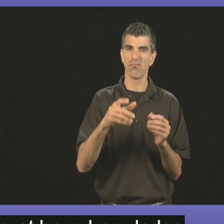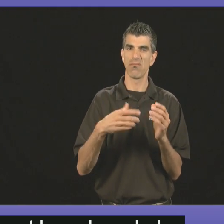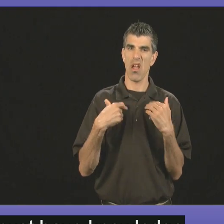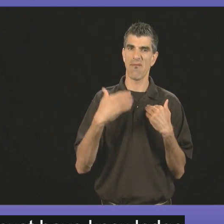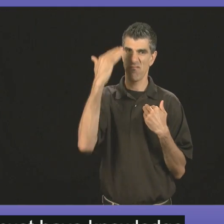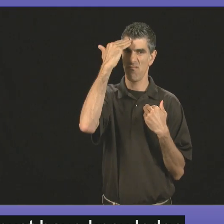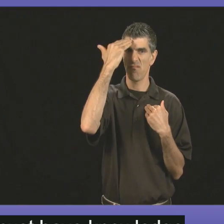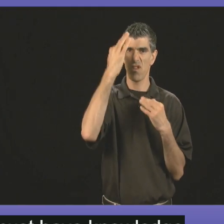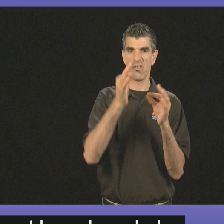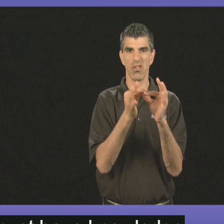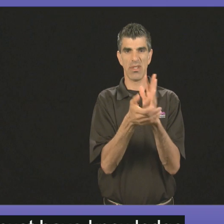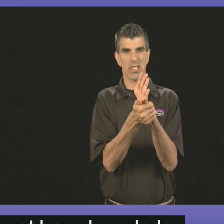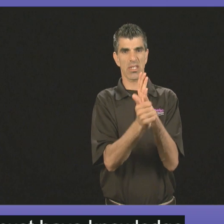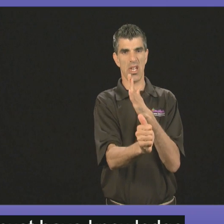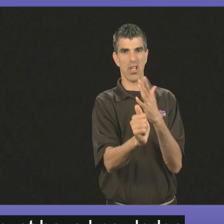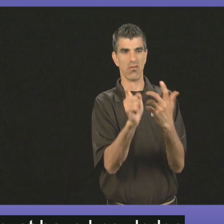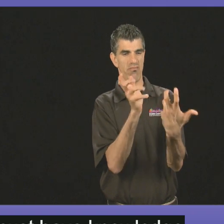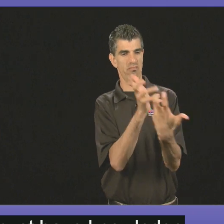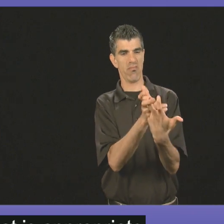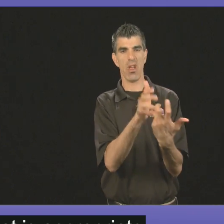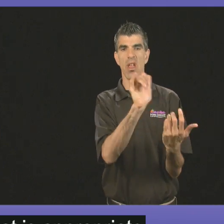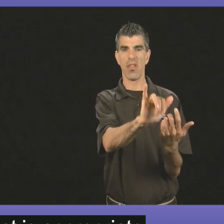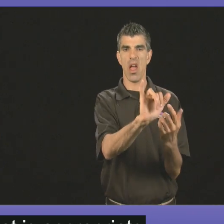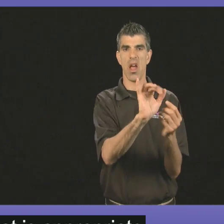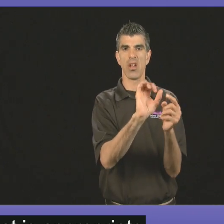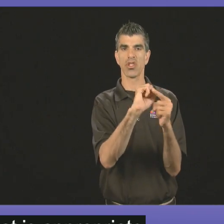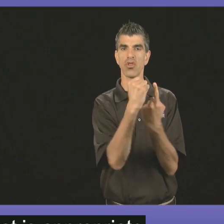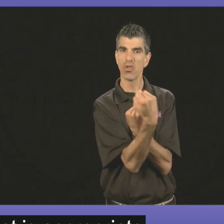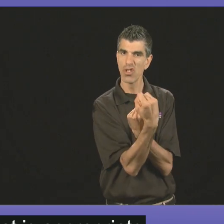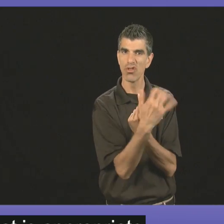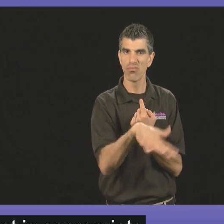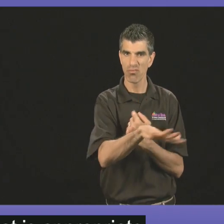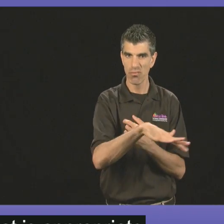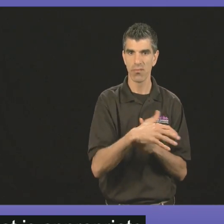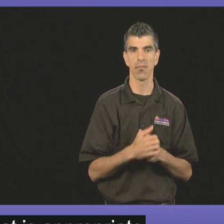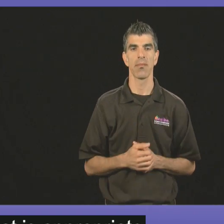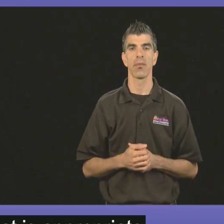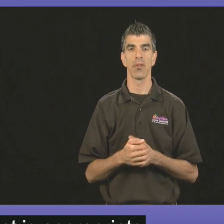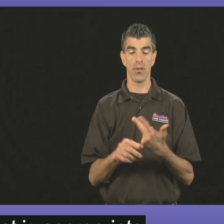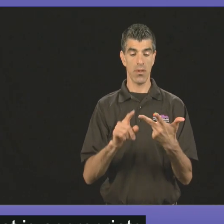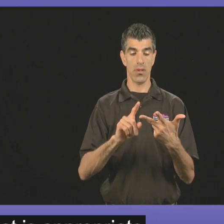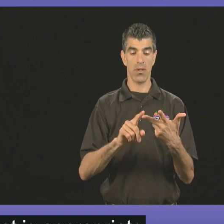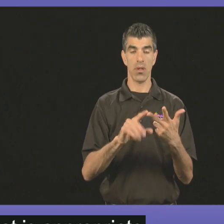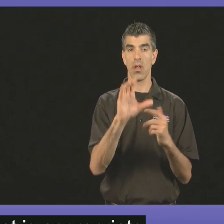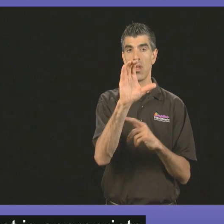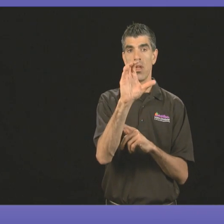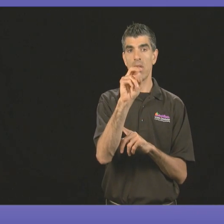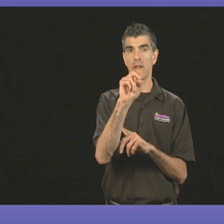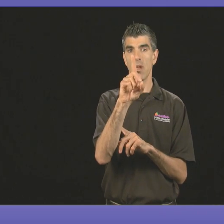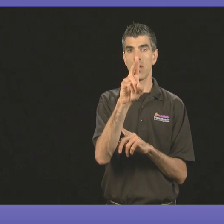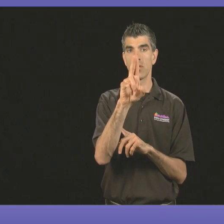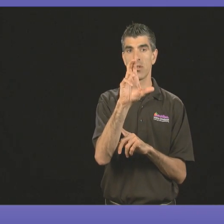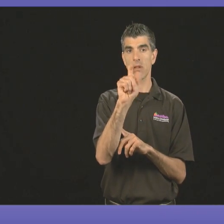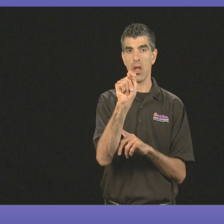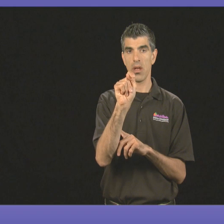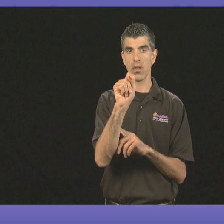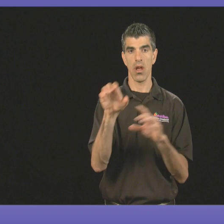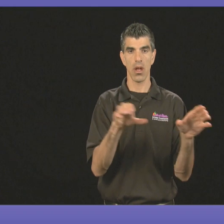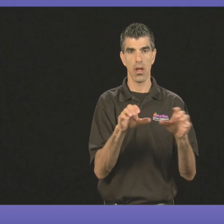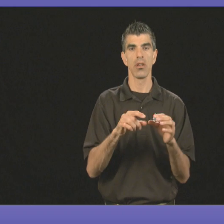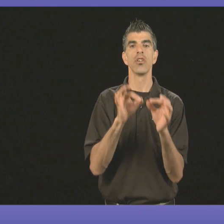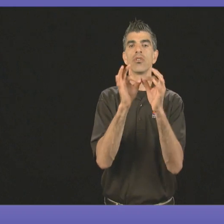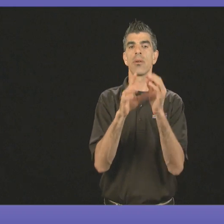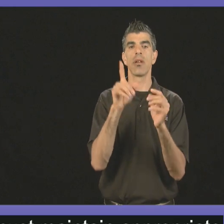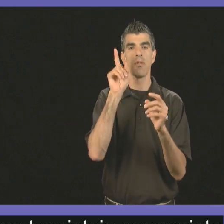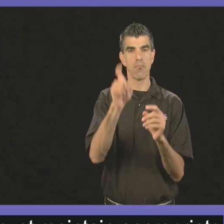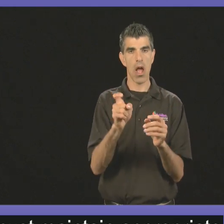Interpreters must have knowledge of their interpreting skills and know what's appropriate for certain settings. The third tenet is